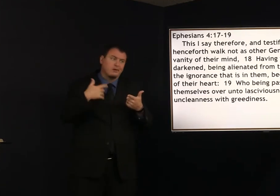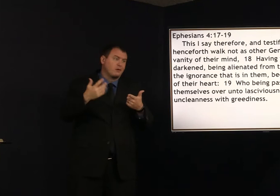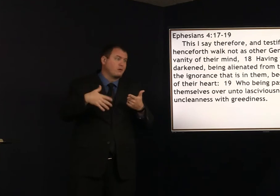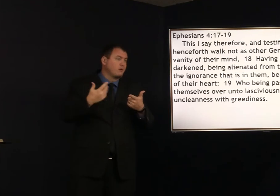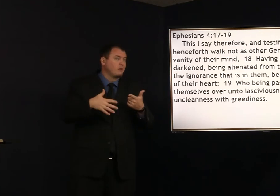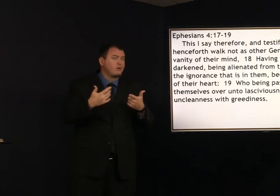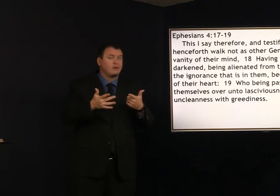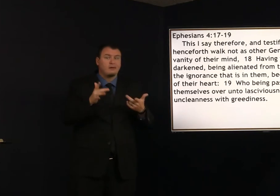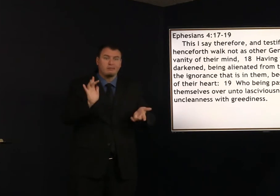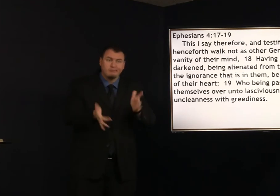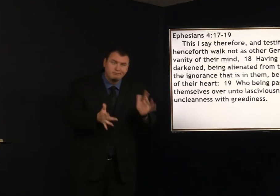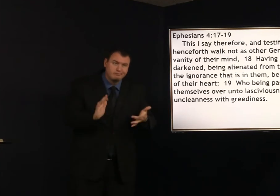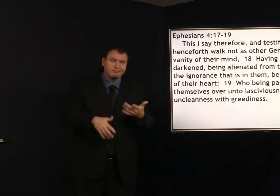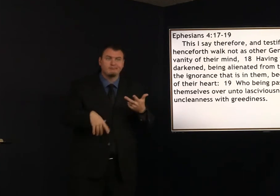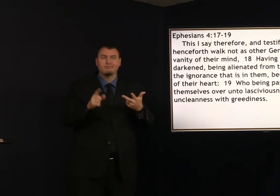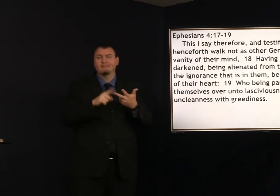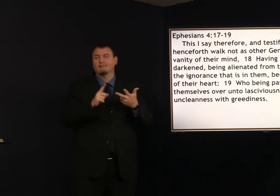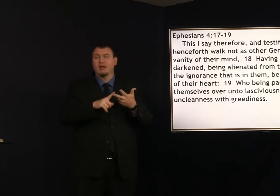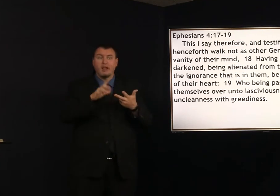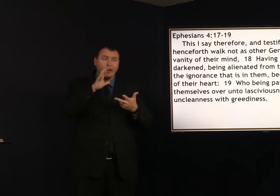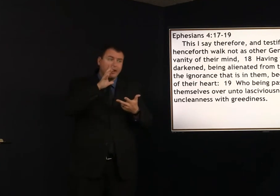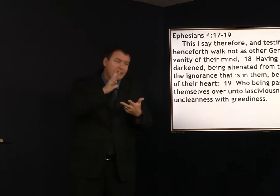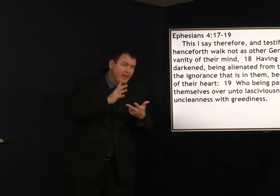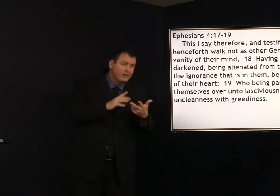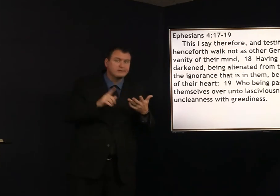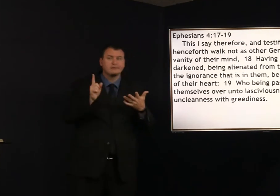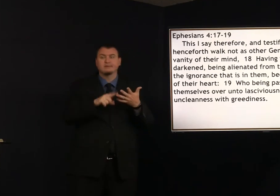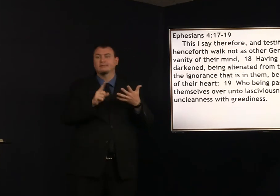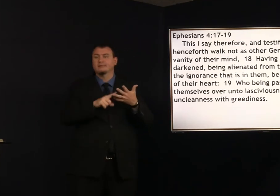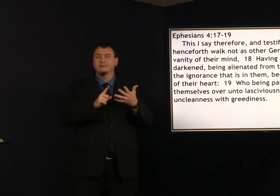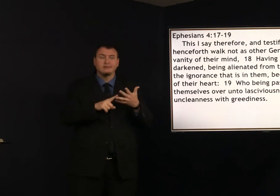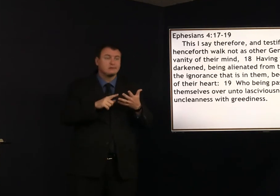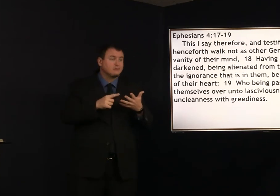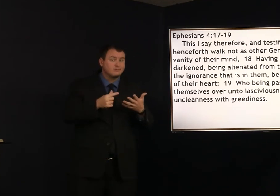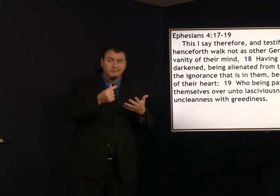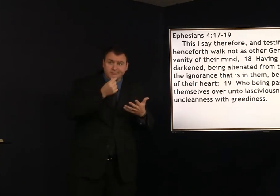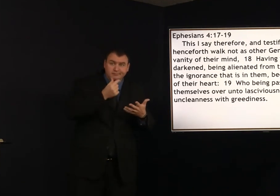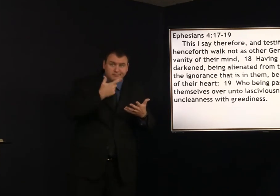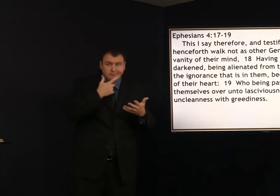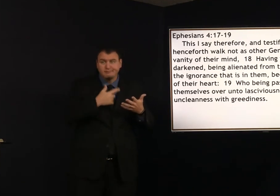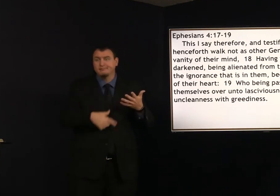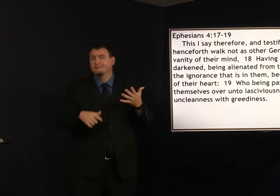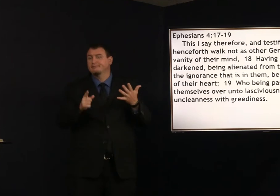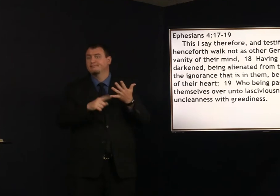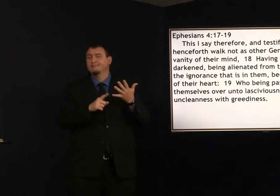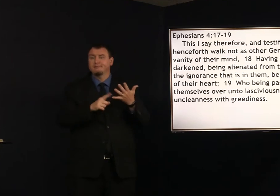It could be any kind of sin, lust,